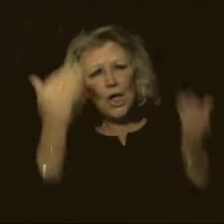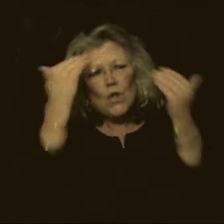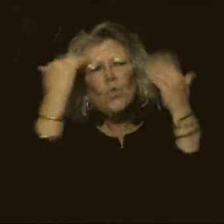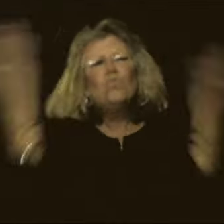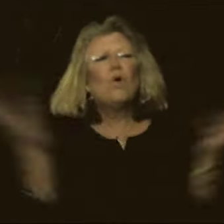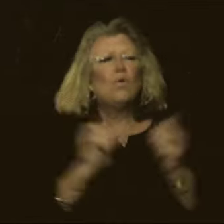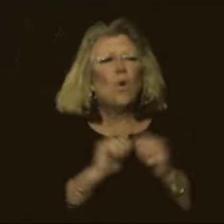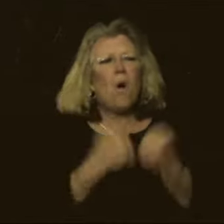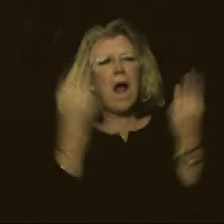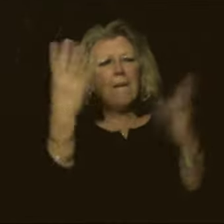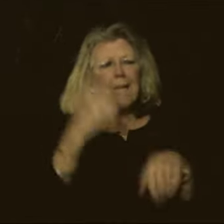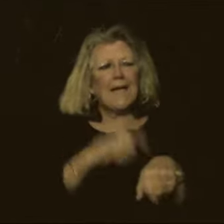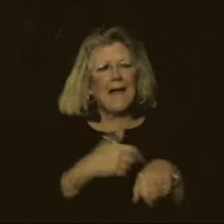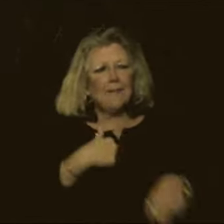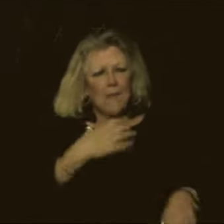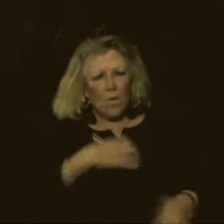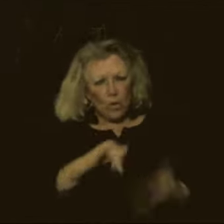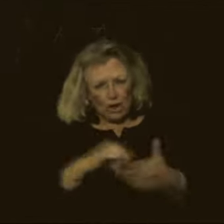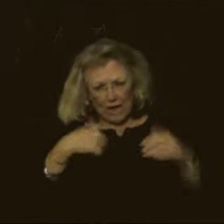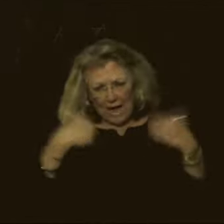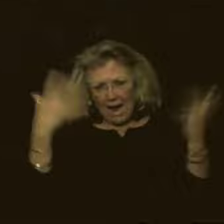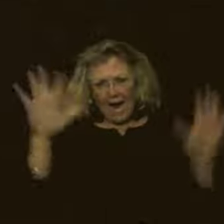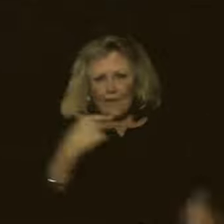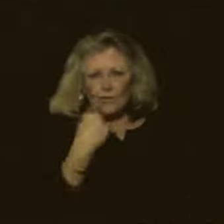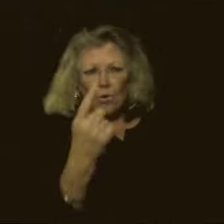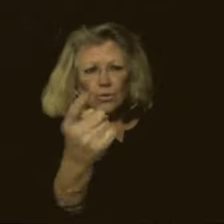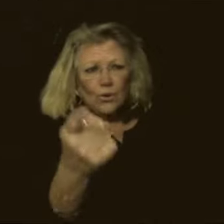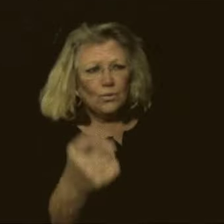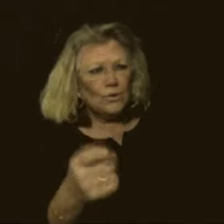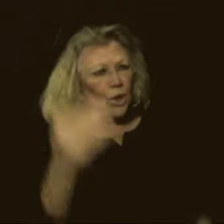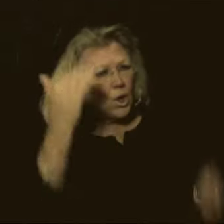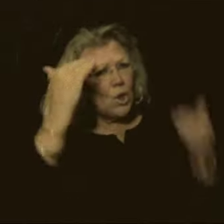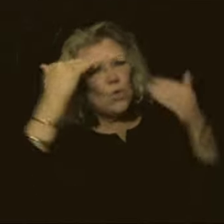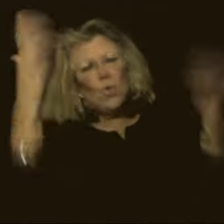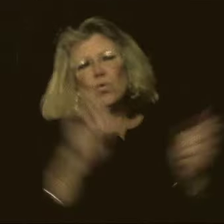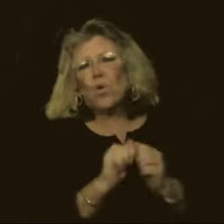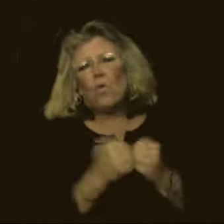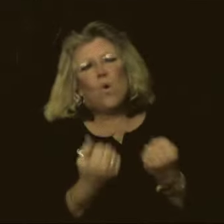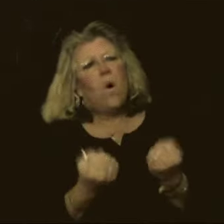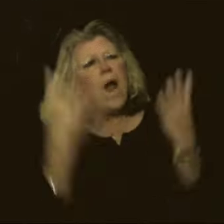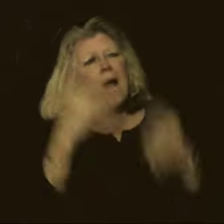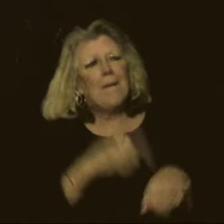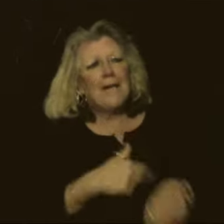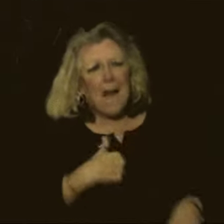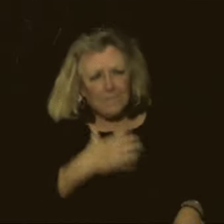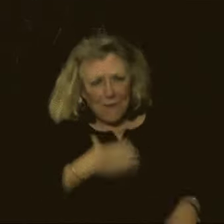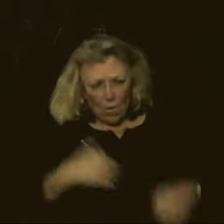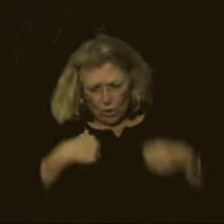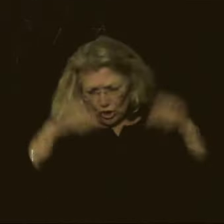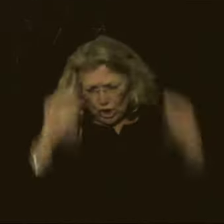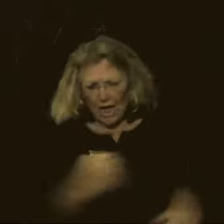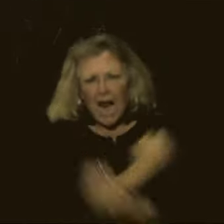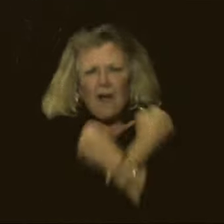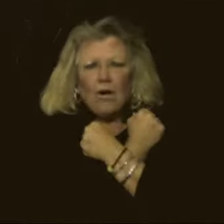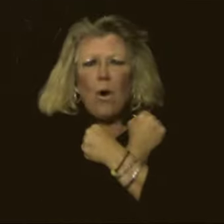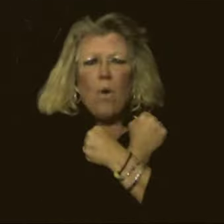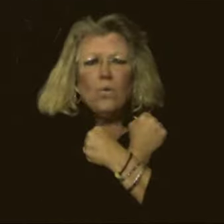You don't know how many times I wish that I had told you. You don't know how many times I wish that I could hold